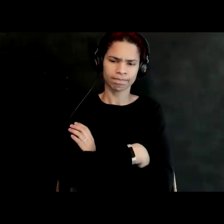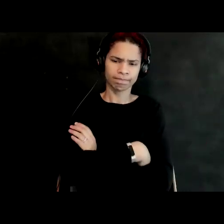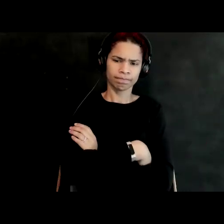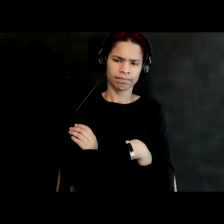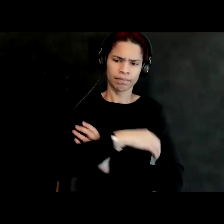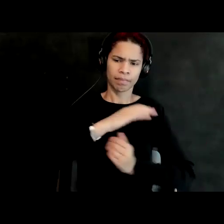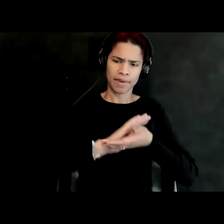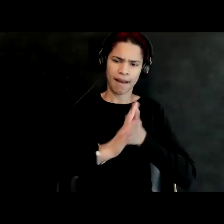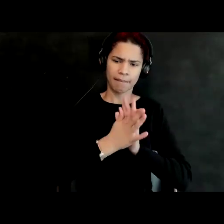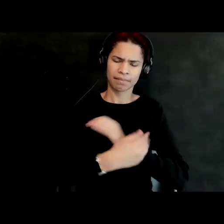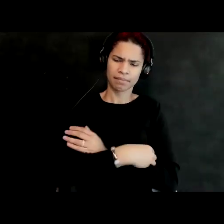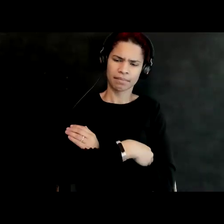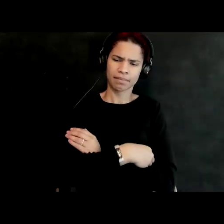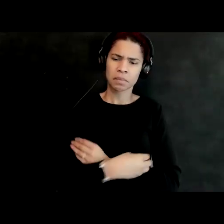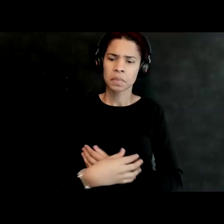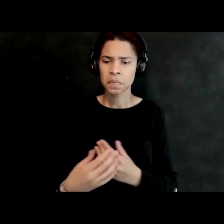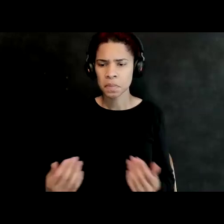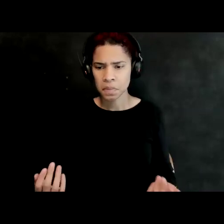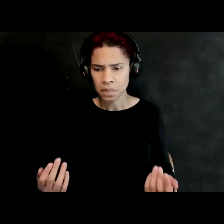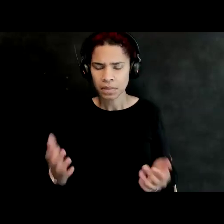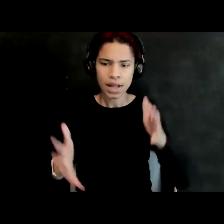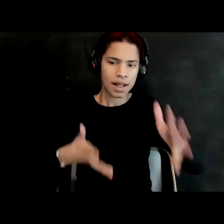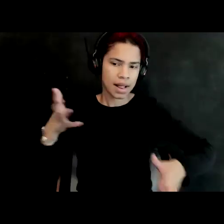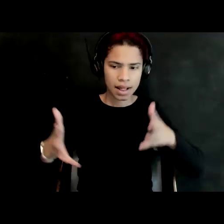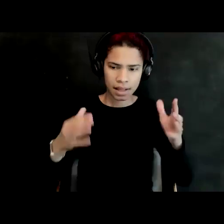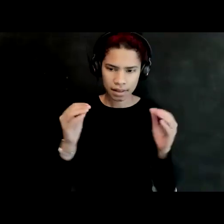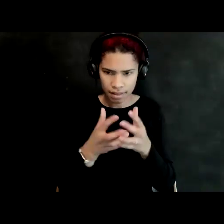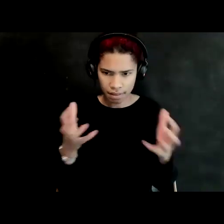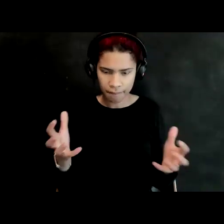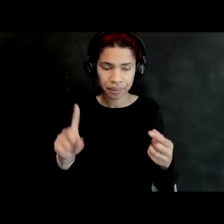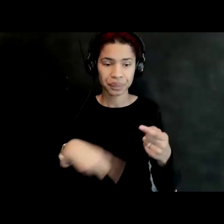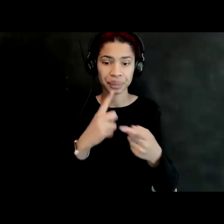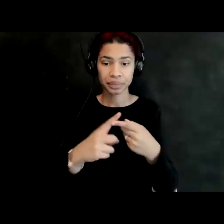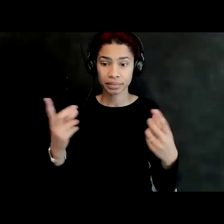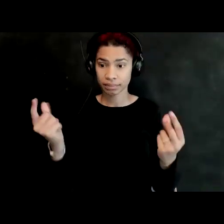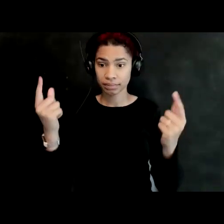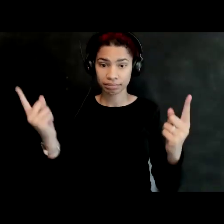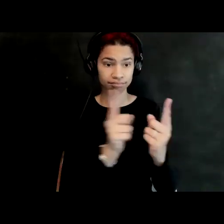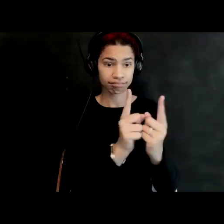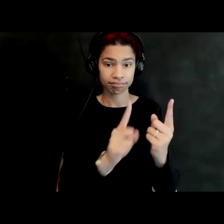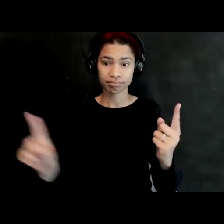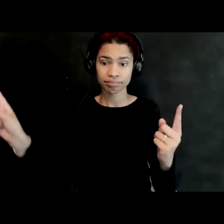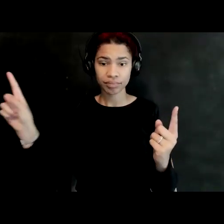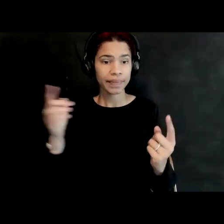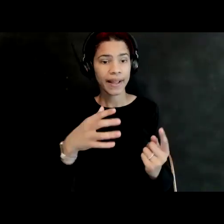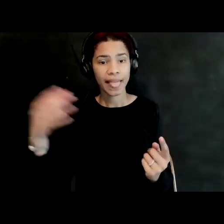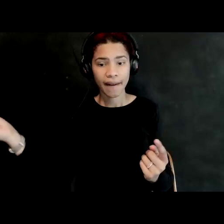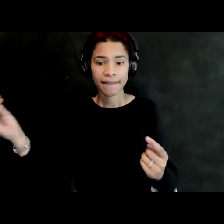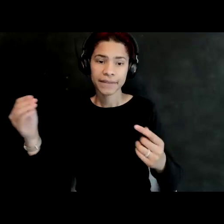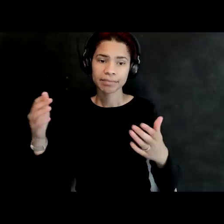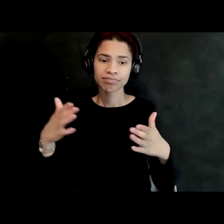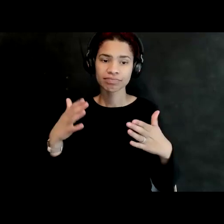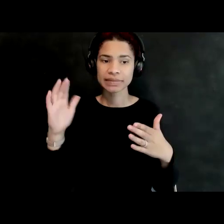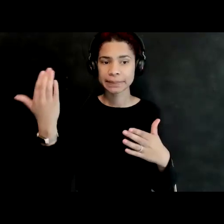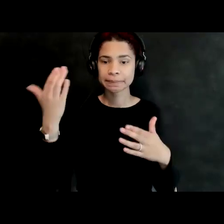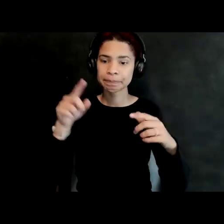gesturing animatedly. And then, as quickly as he had entered her orbit, he departed. His step was light, a skip in his stride, and